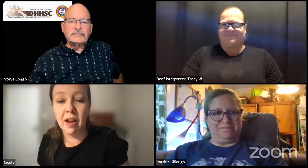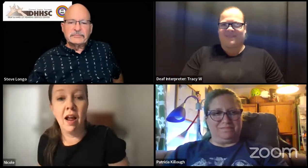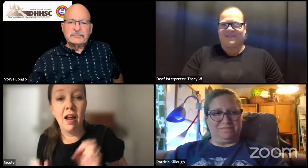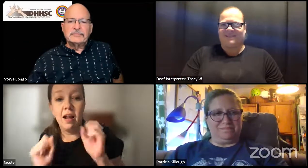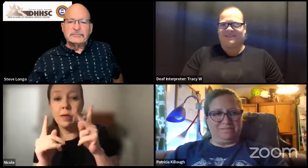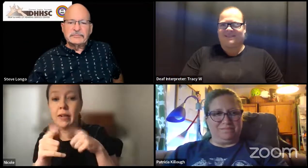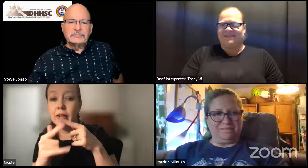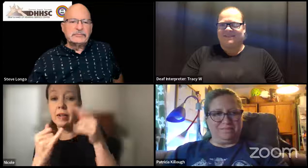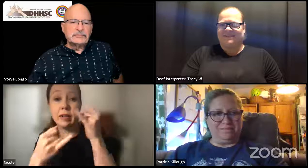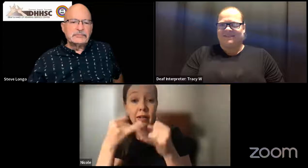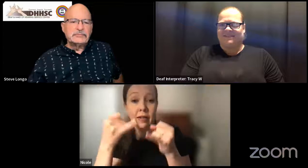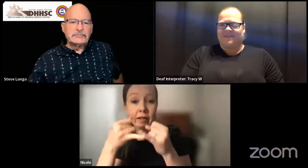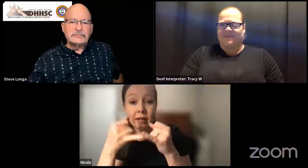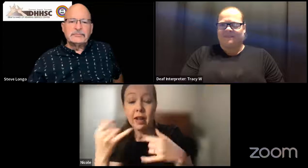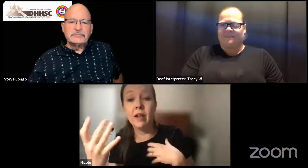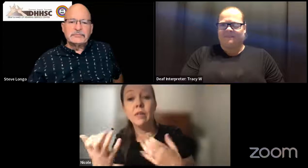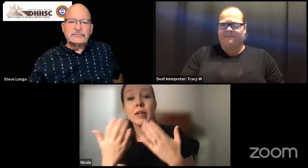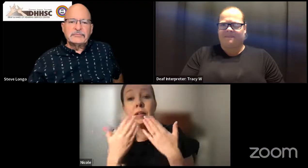Lots of information.